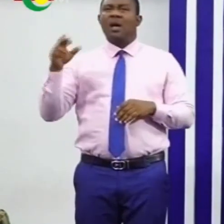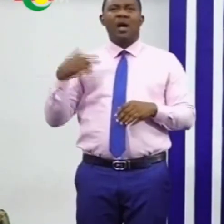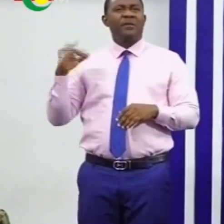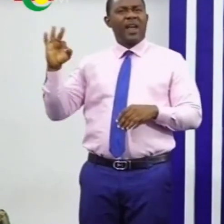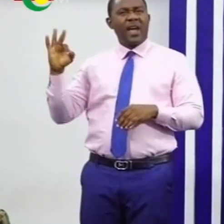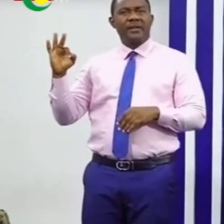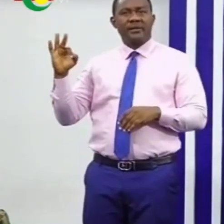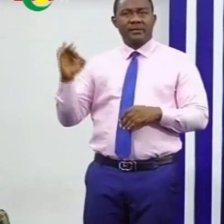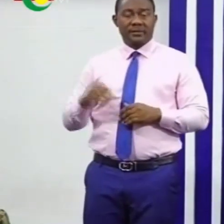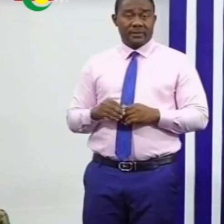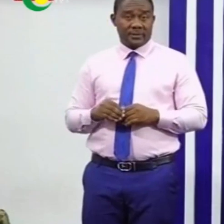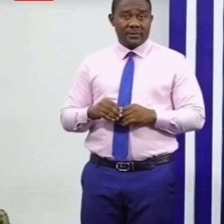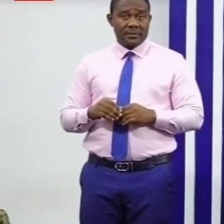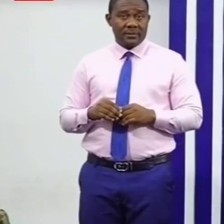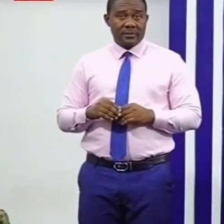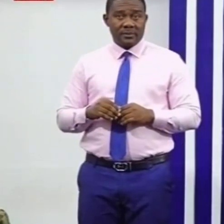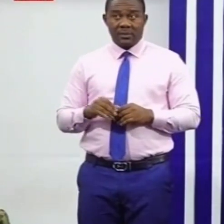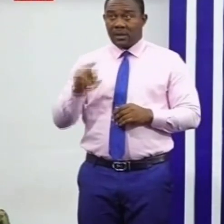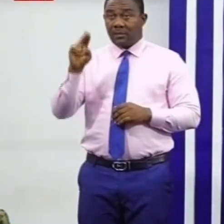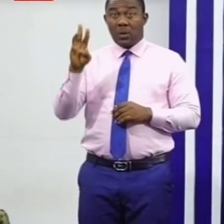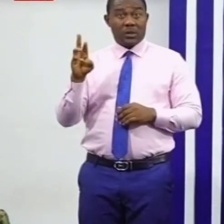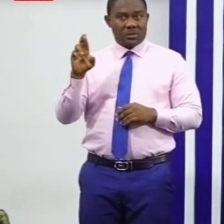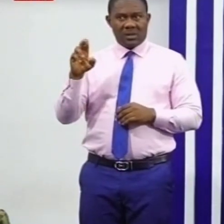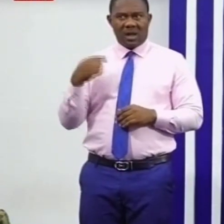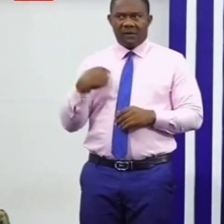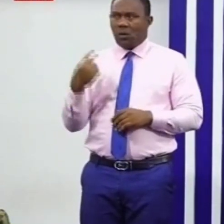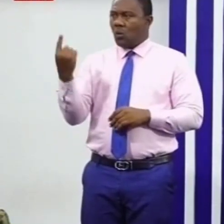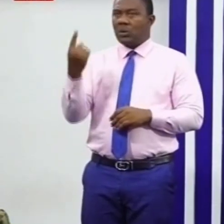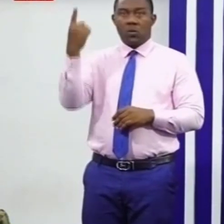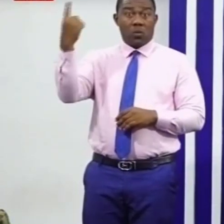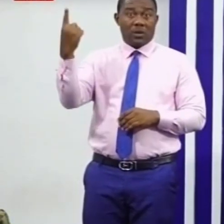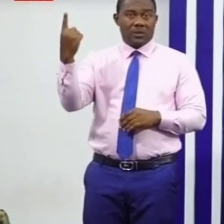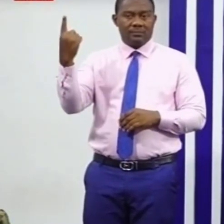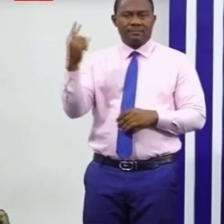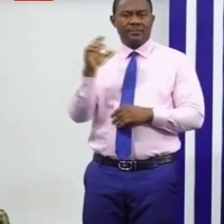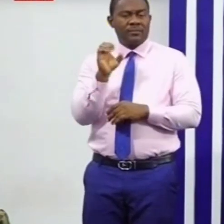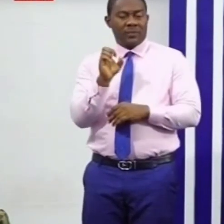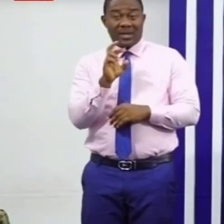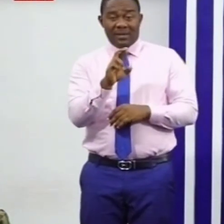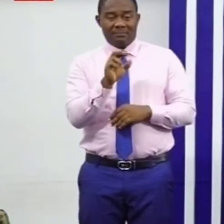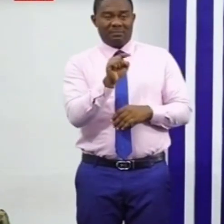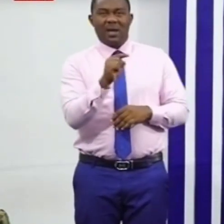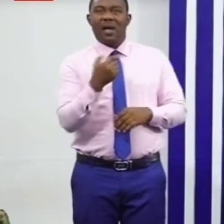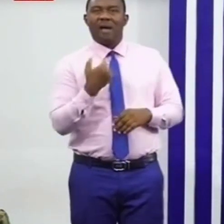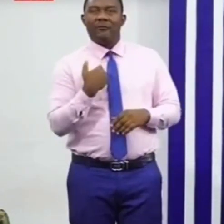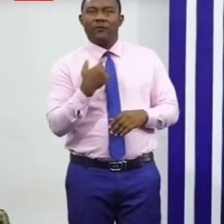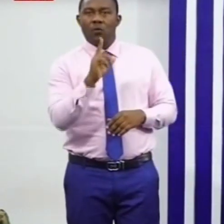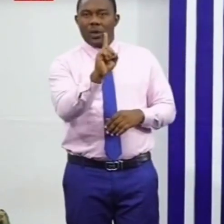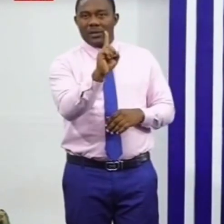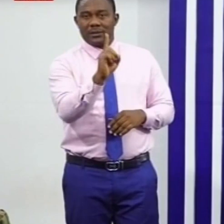9, Upper West region 1, and Eastern region 1.